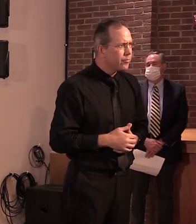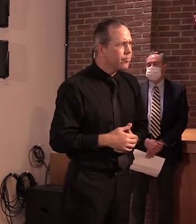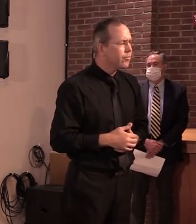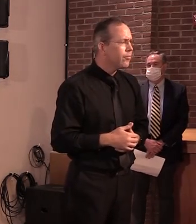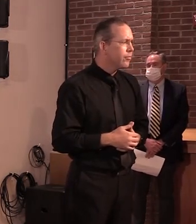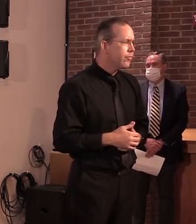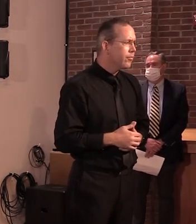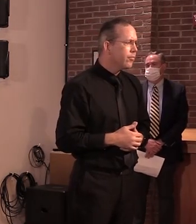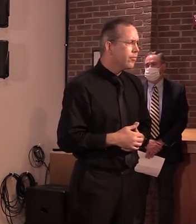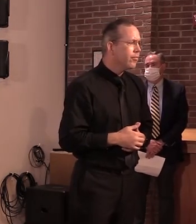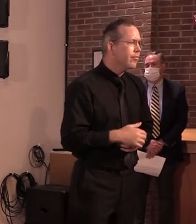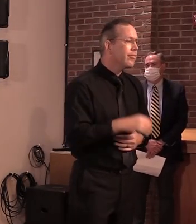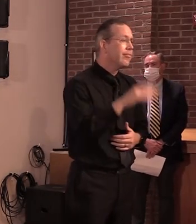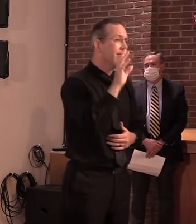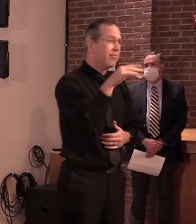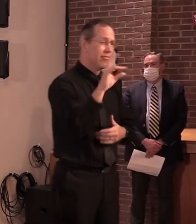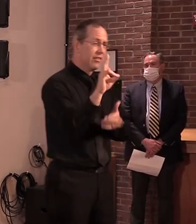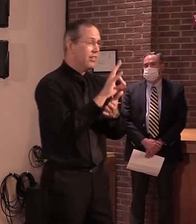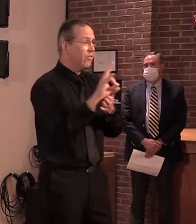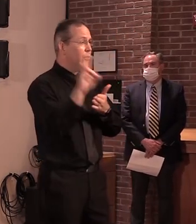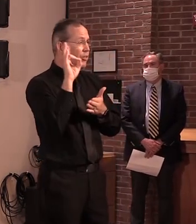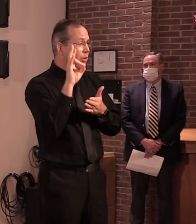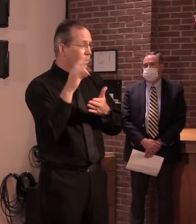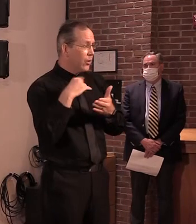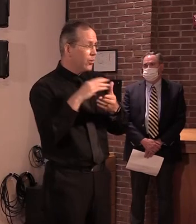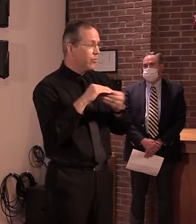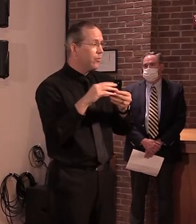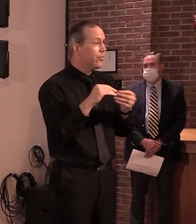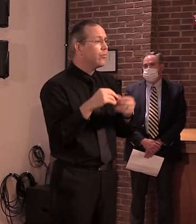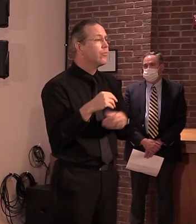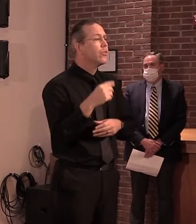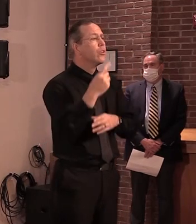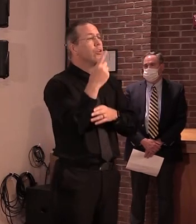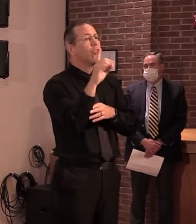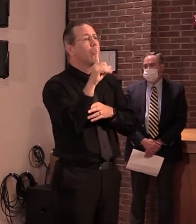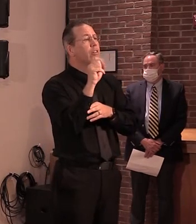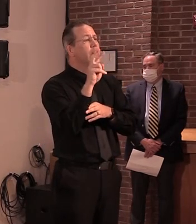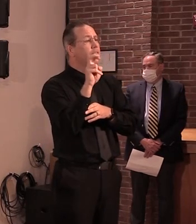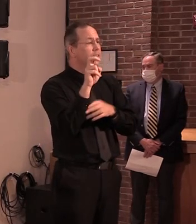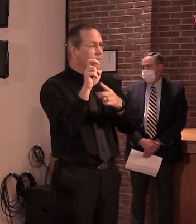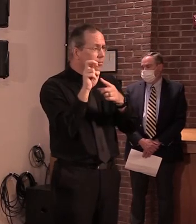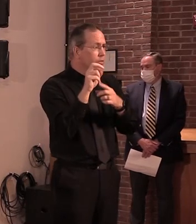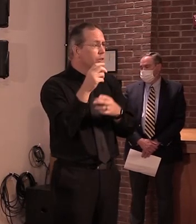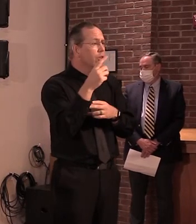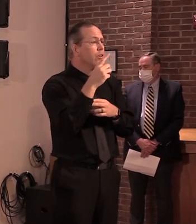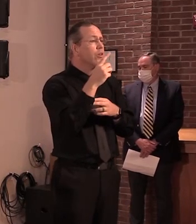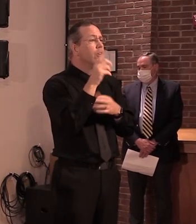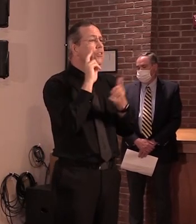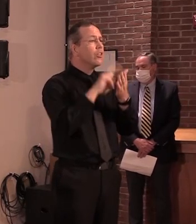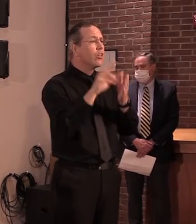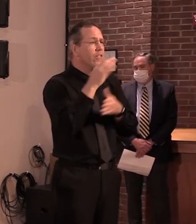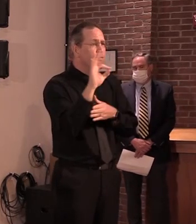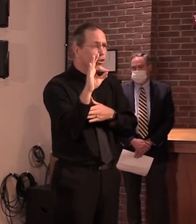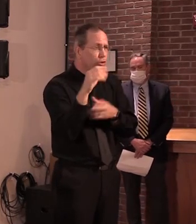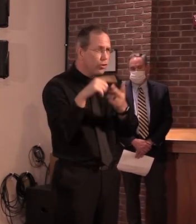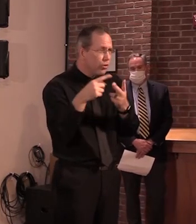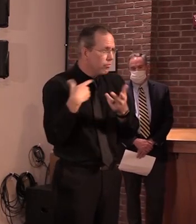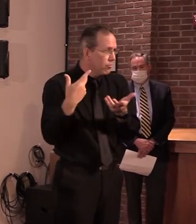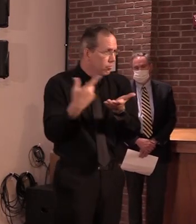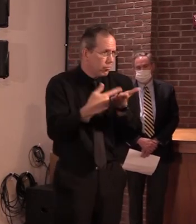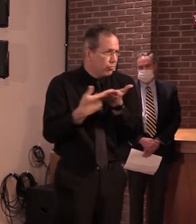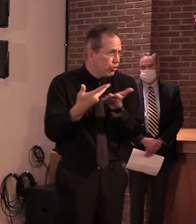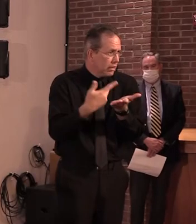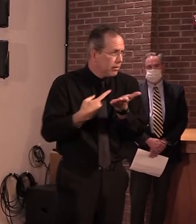7 weeks ago, Dr. Levine, Secretary French, and I spoke at a press conference and set a clear goal to return to